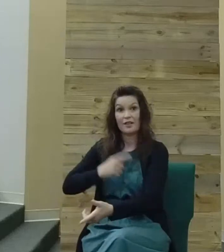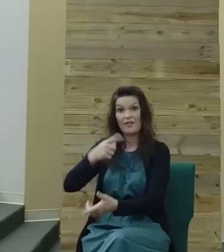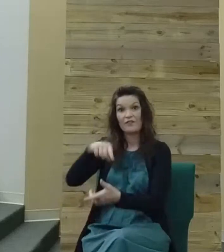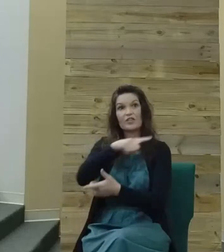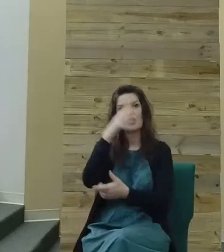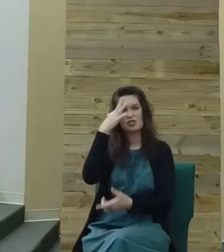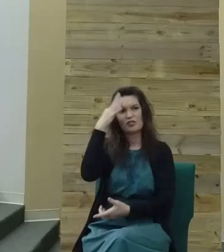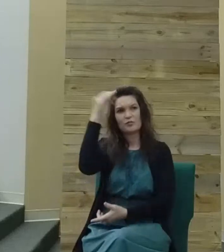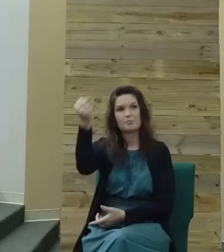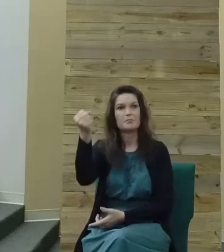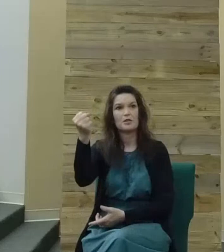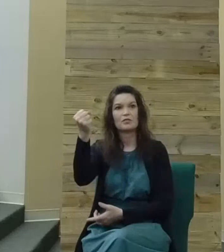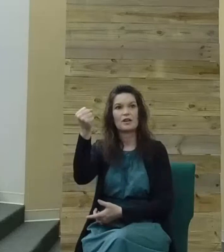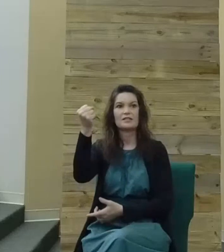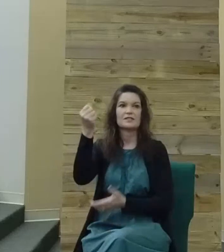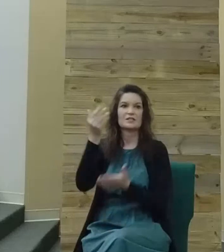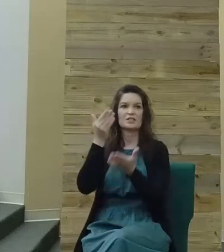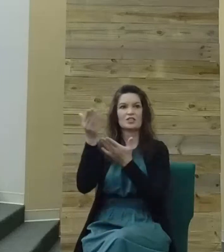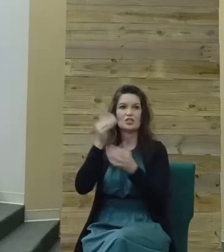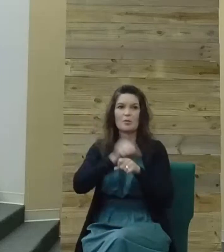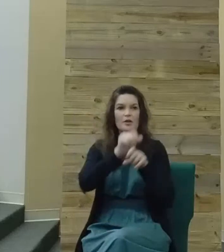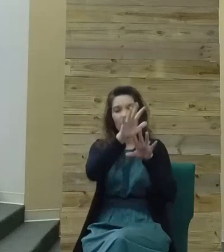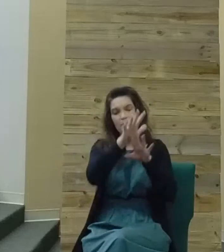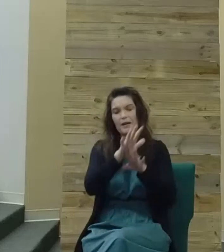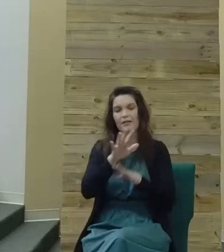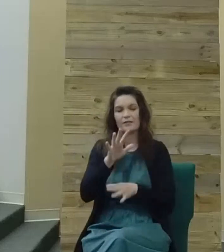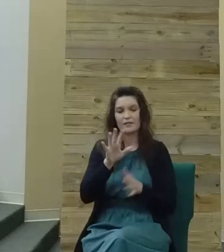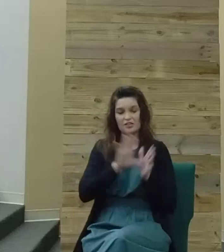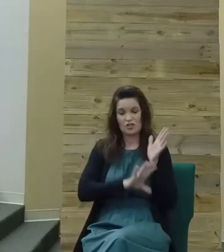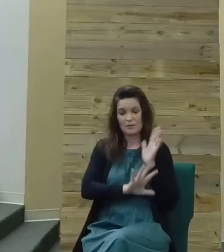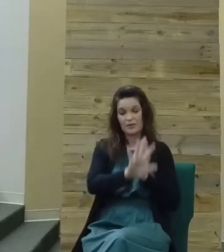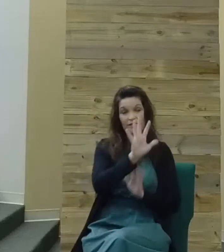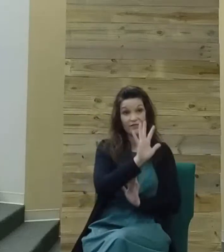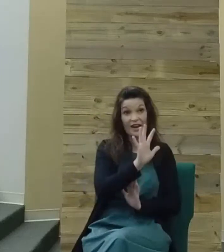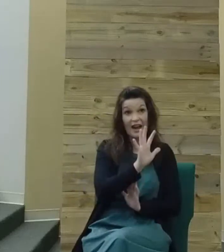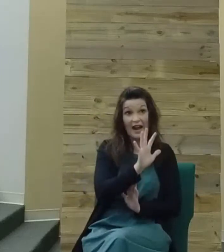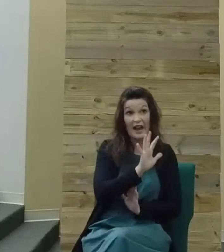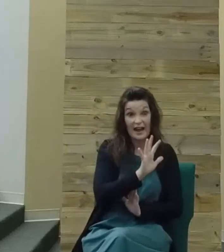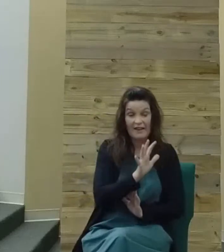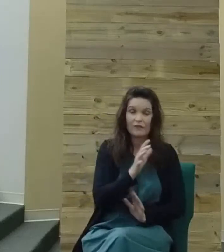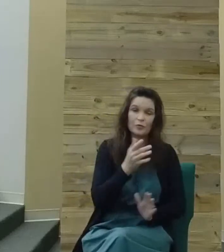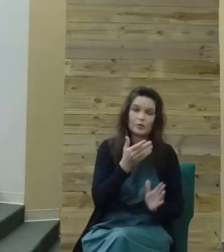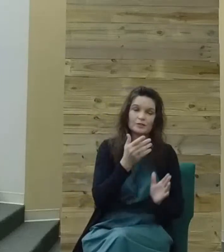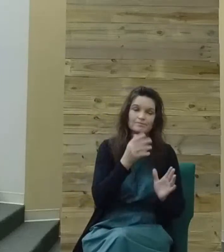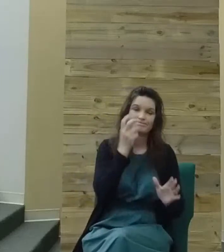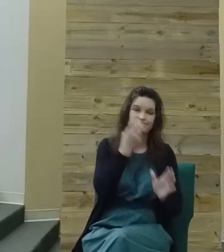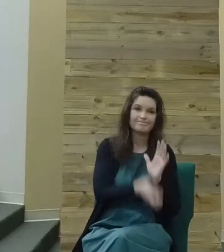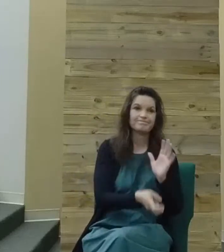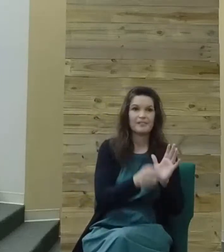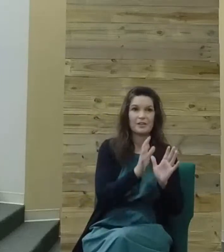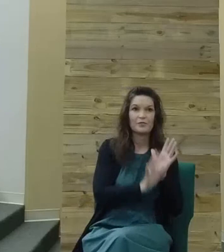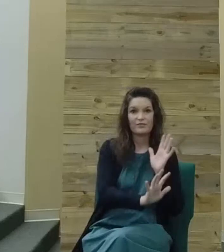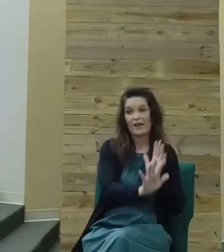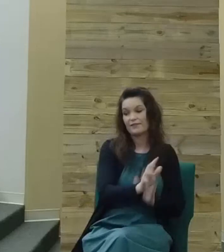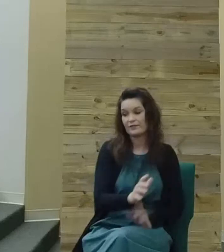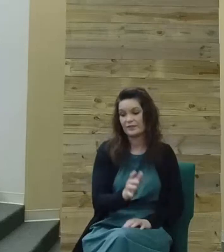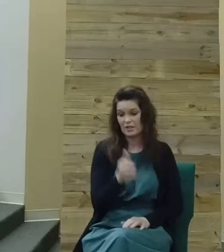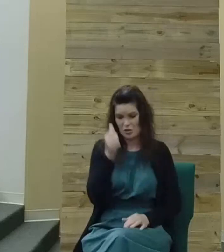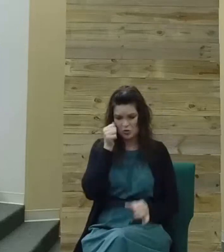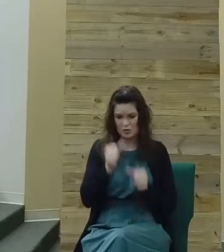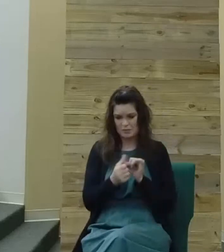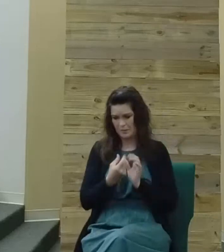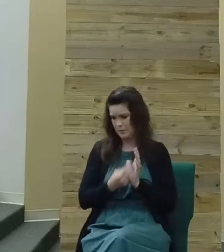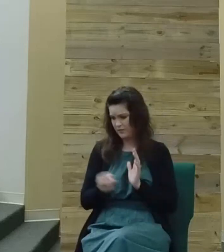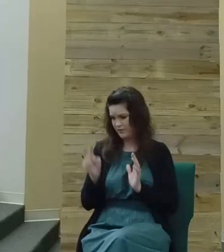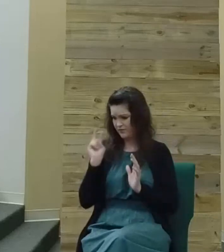are memorizing the Sermon on the Mount with us, chapter 5, where we're deep into chapter 5 right now, but you'll remember